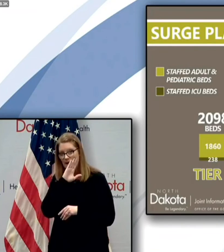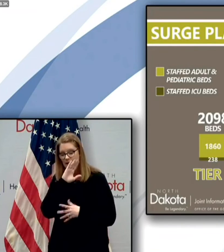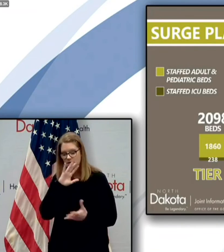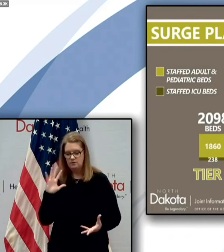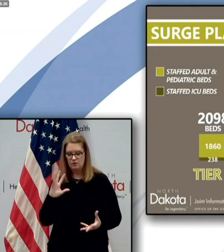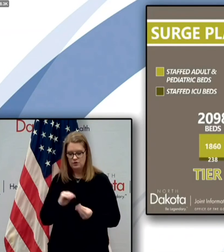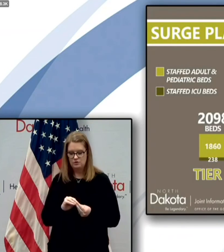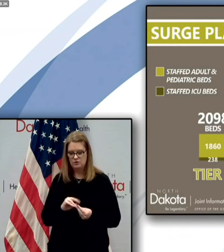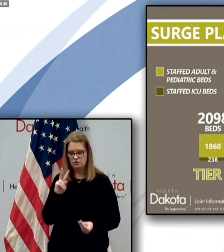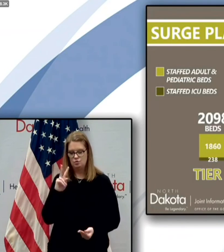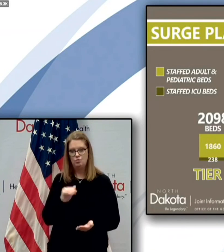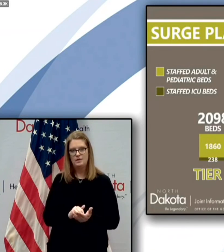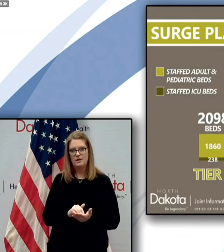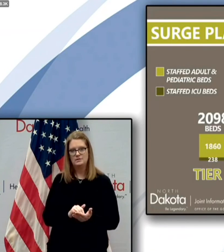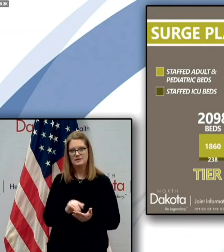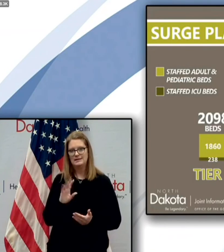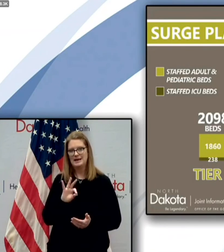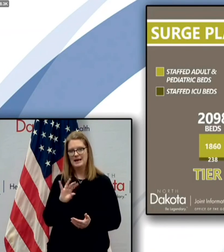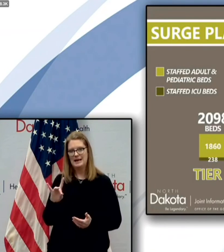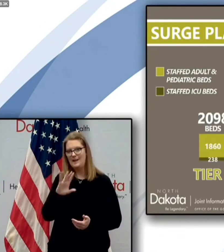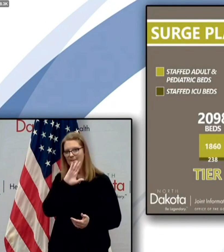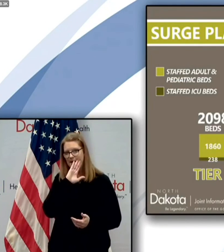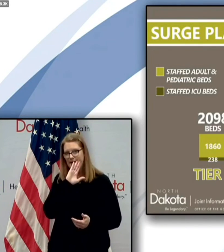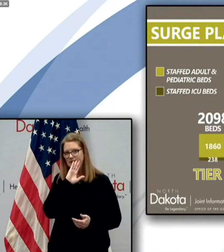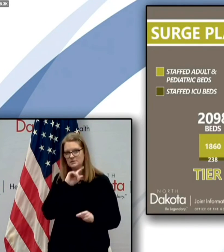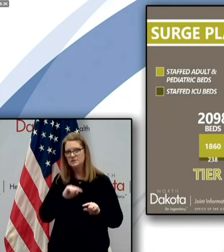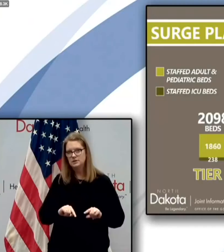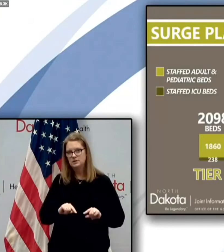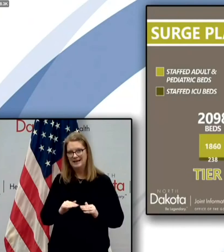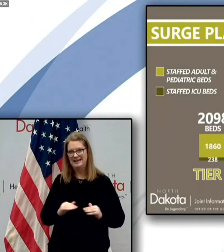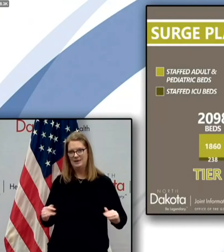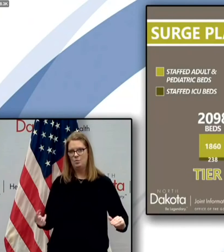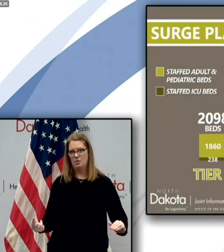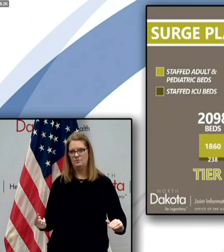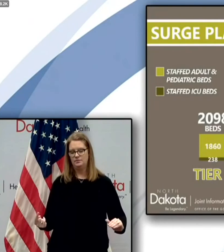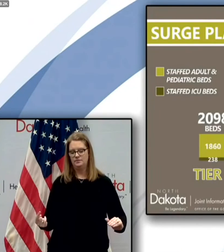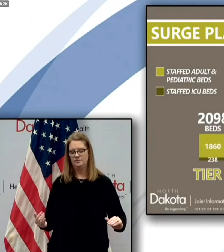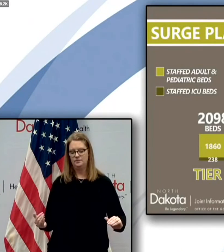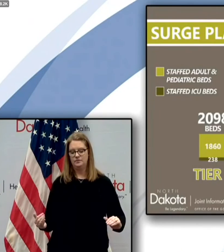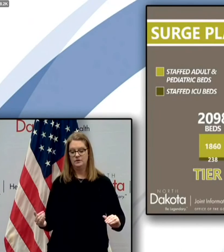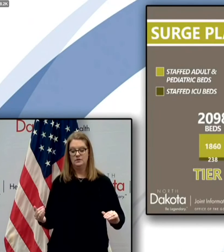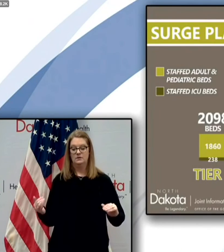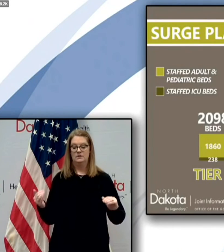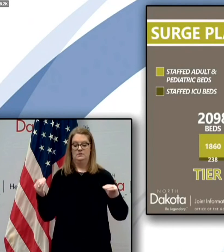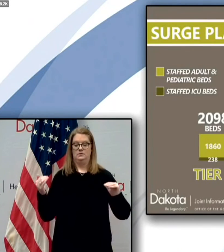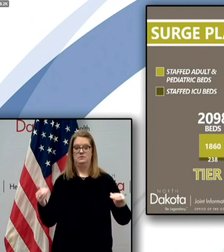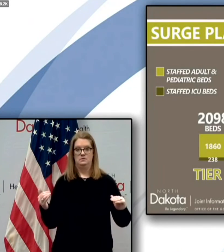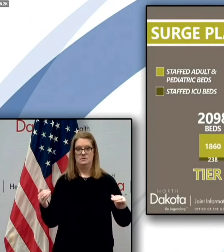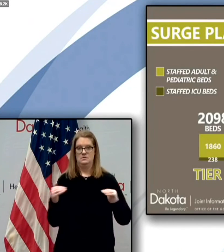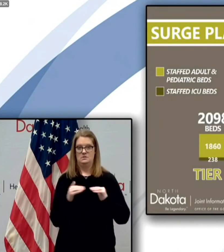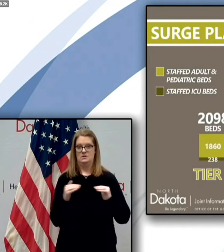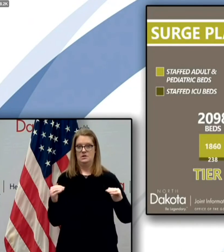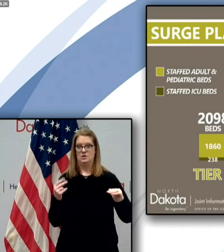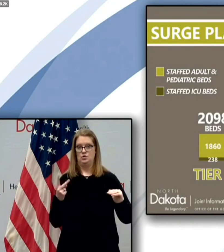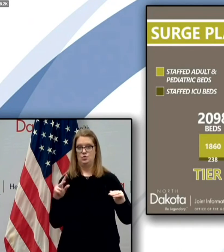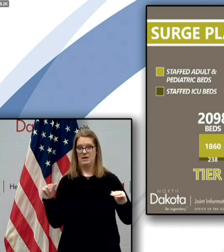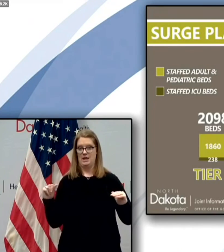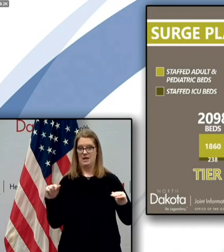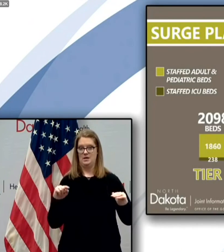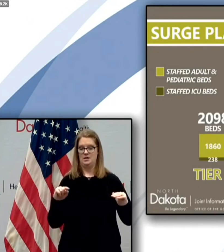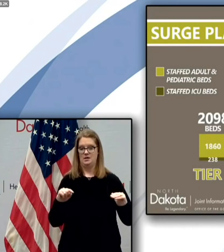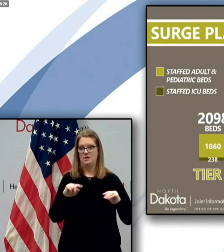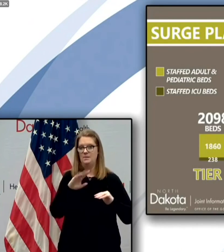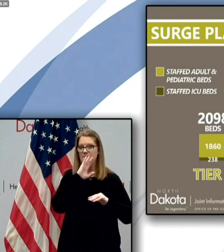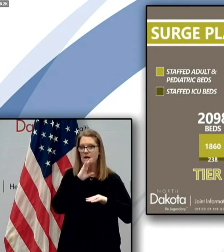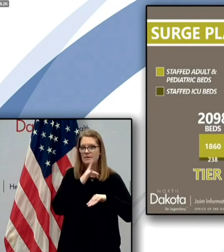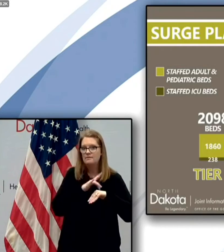total of 2,098 beds at Tier 1. Moving to Tier 2A, our bed